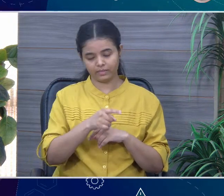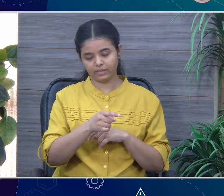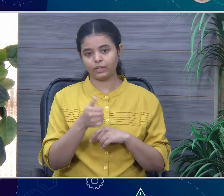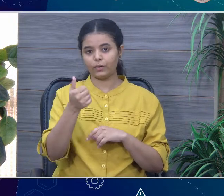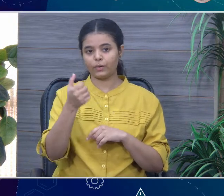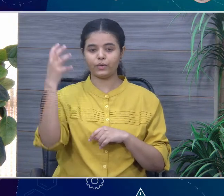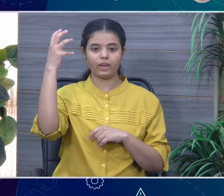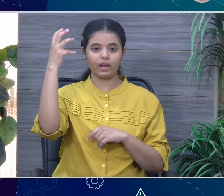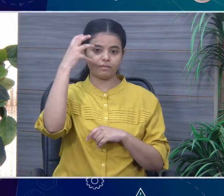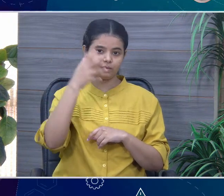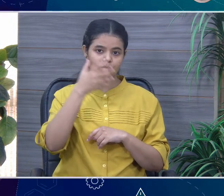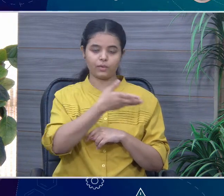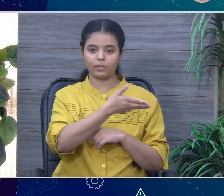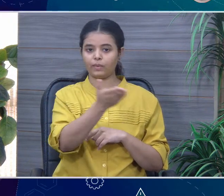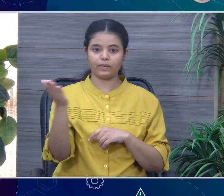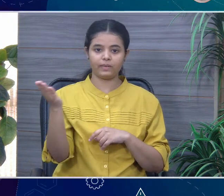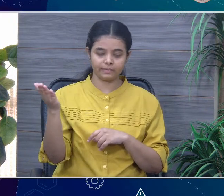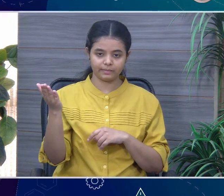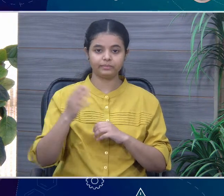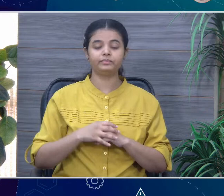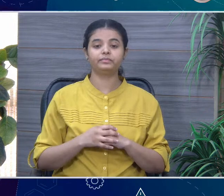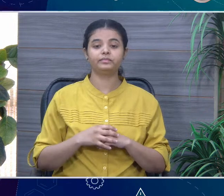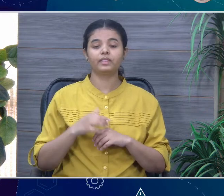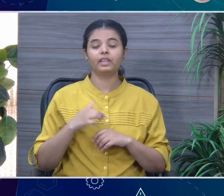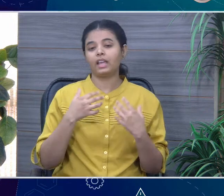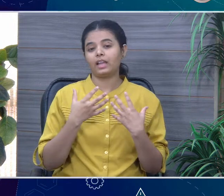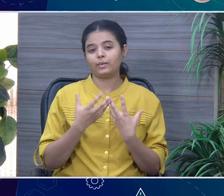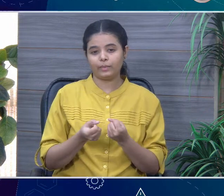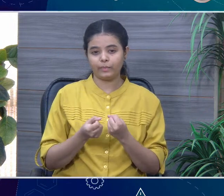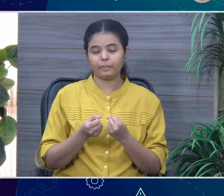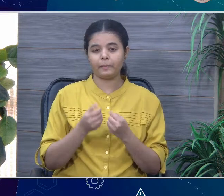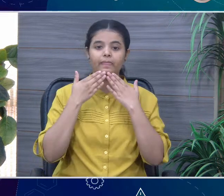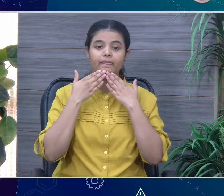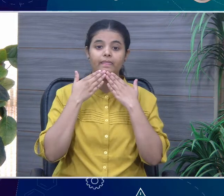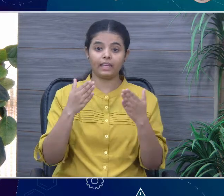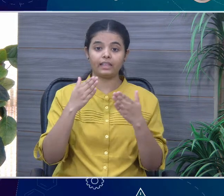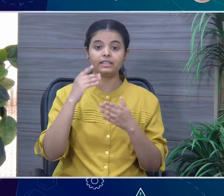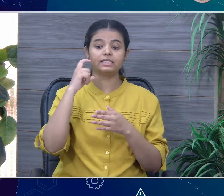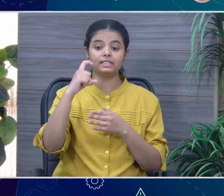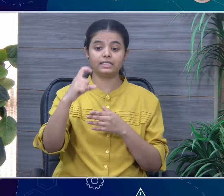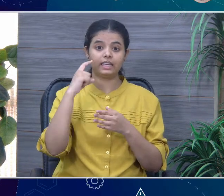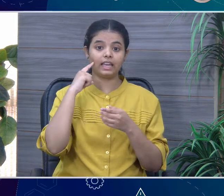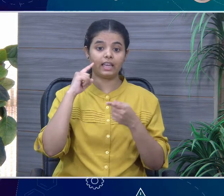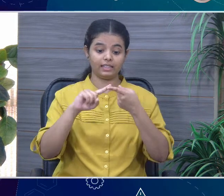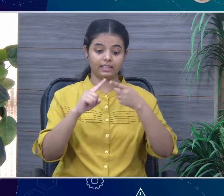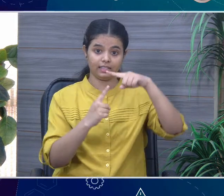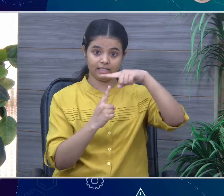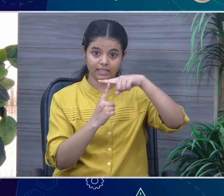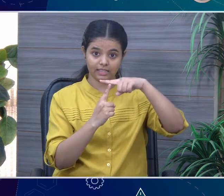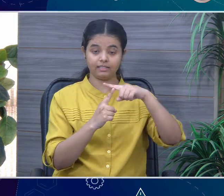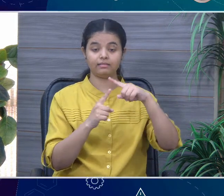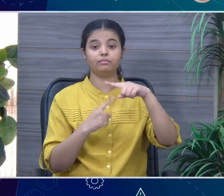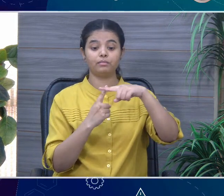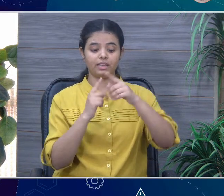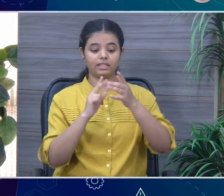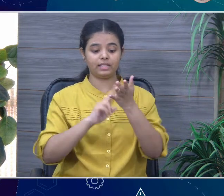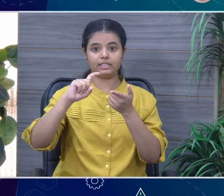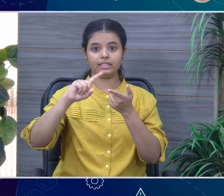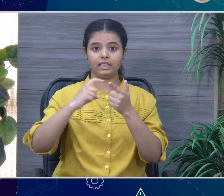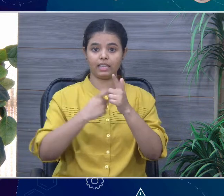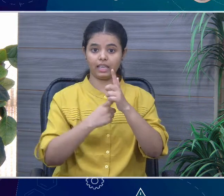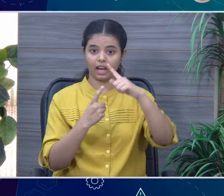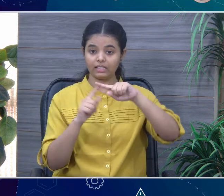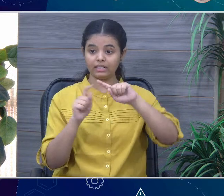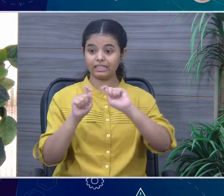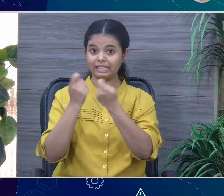good afternoon to all of you, and I would like to thank CIET NCERT, the entire team, to inviting me for